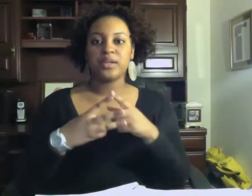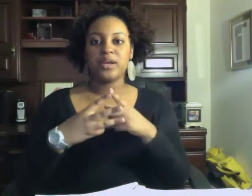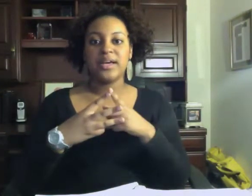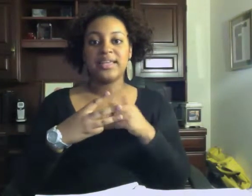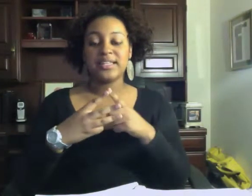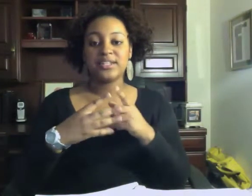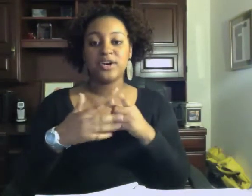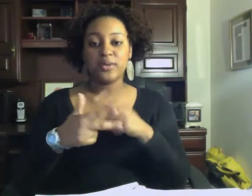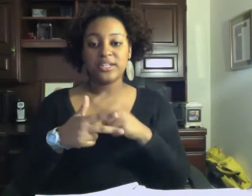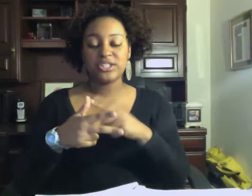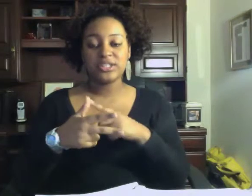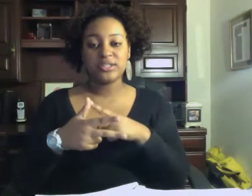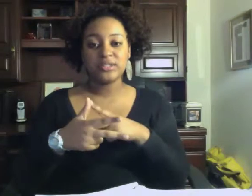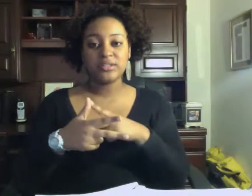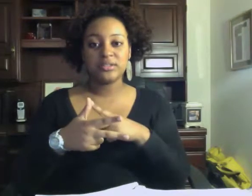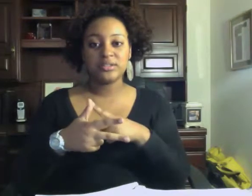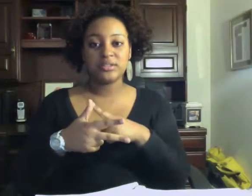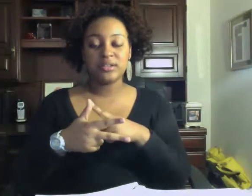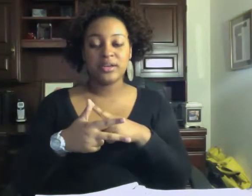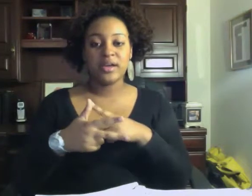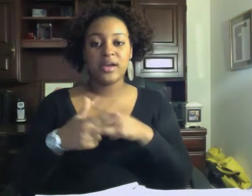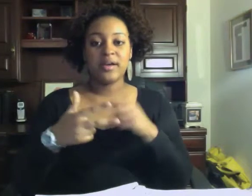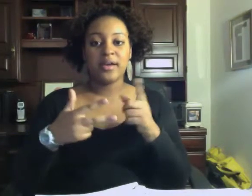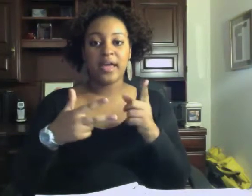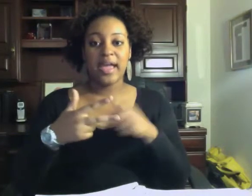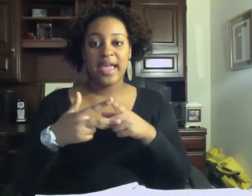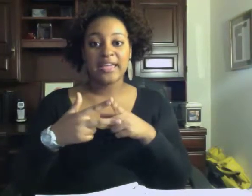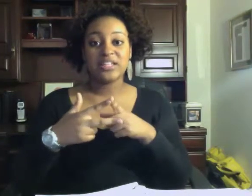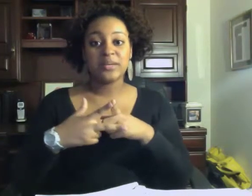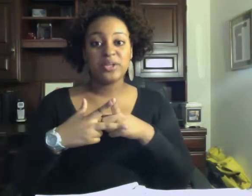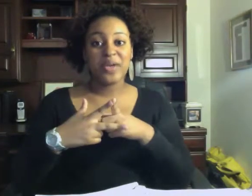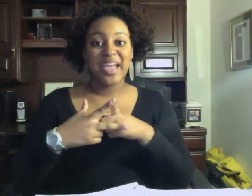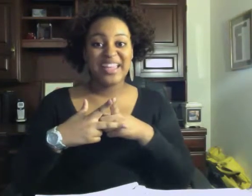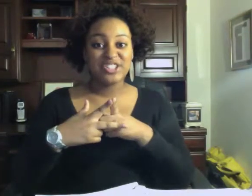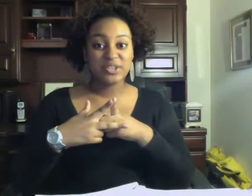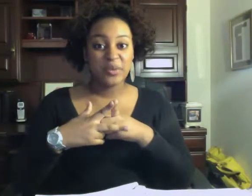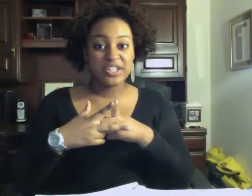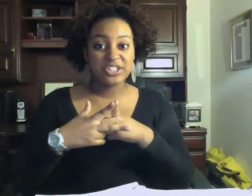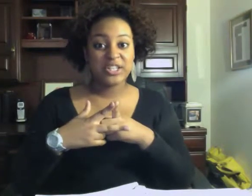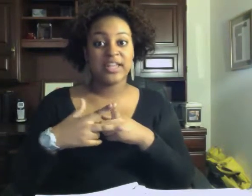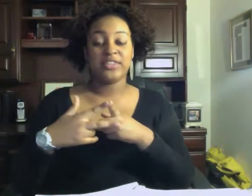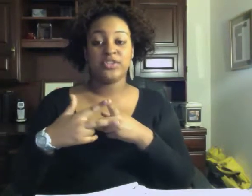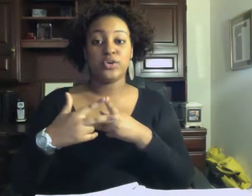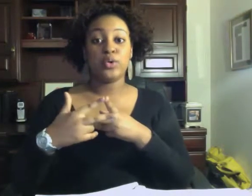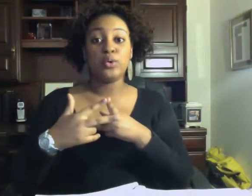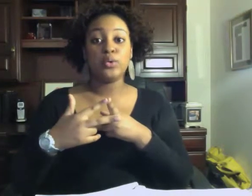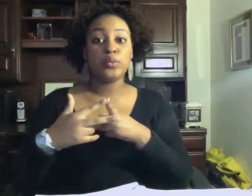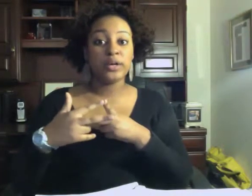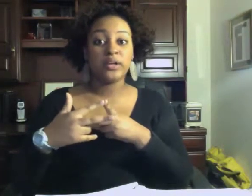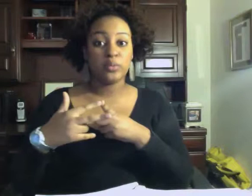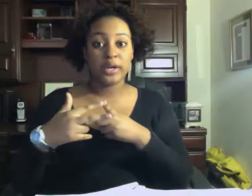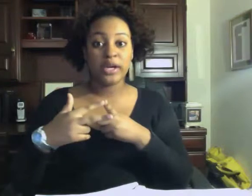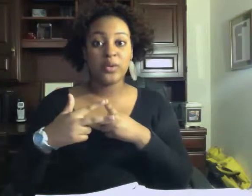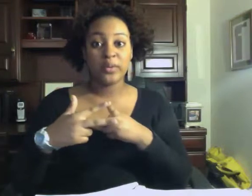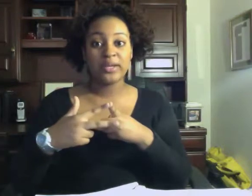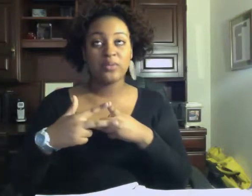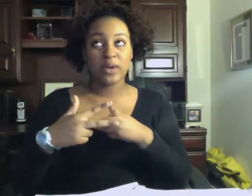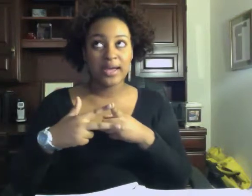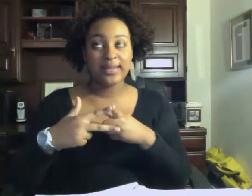A yes-no question, a WH question, like the who, what, where, when, why, and then